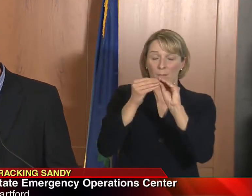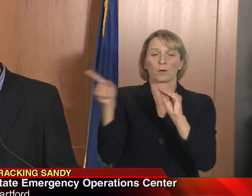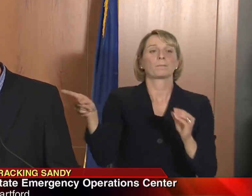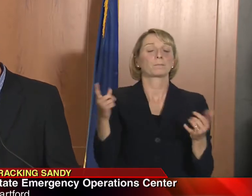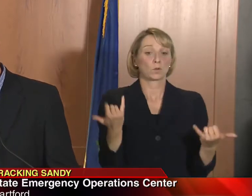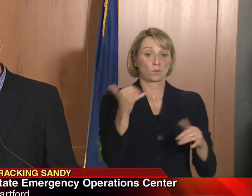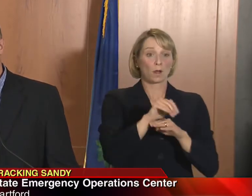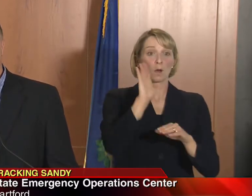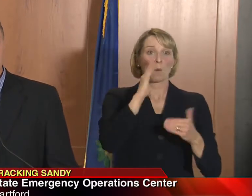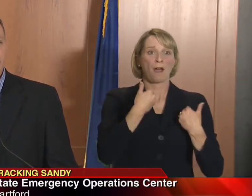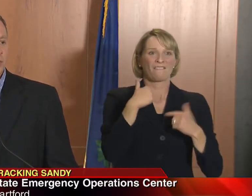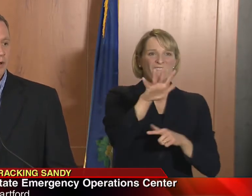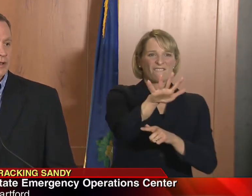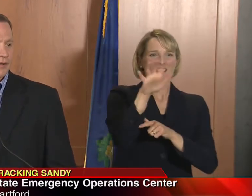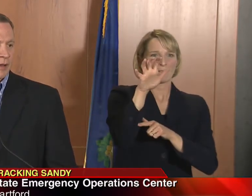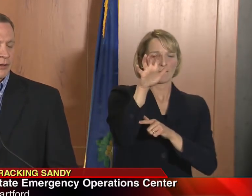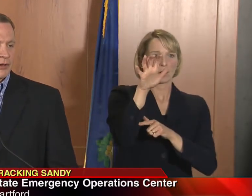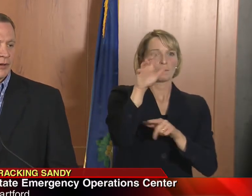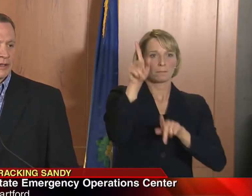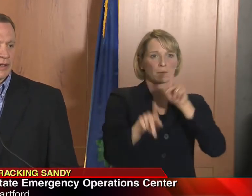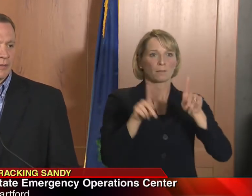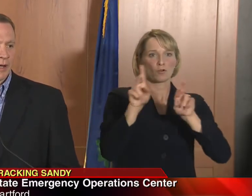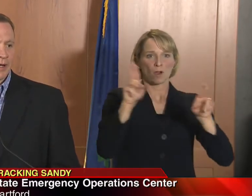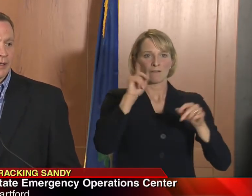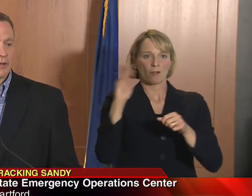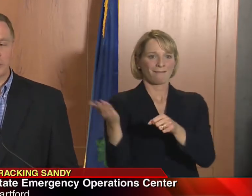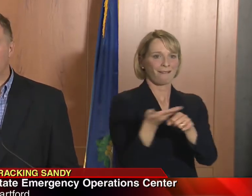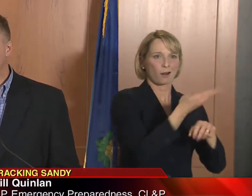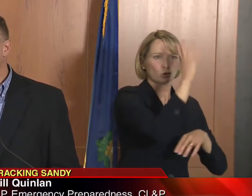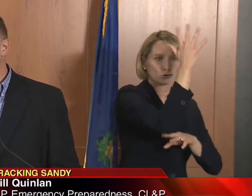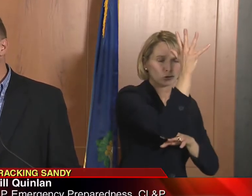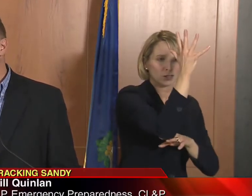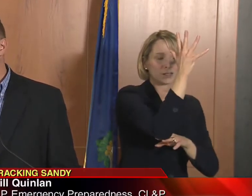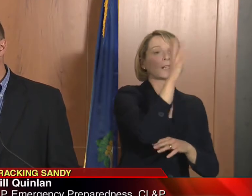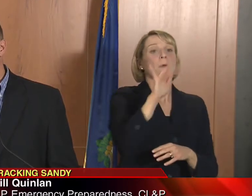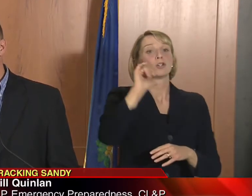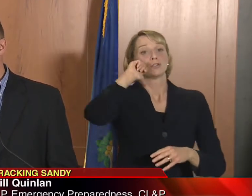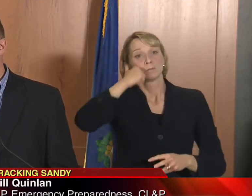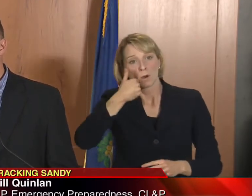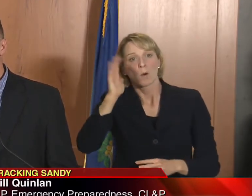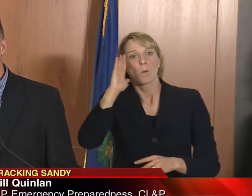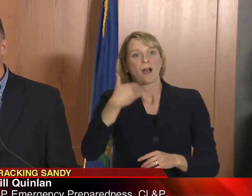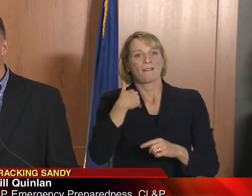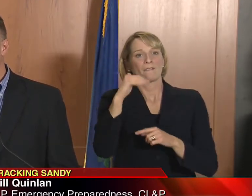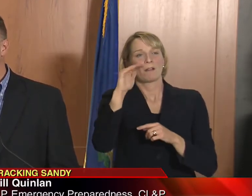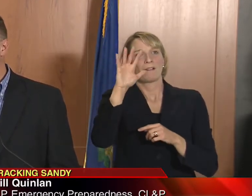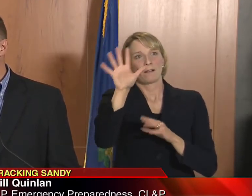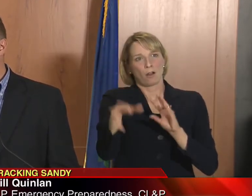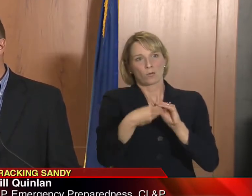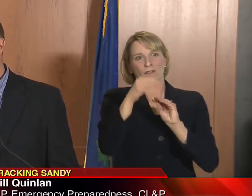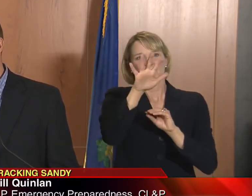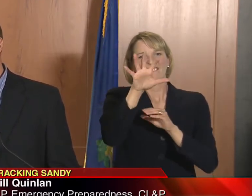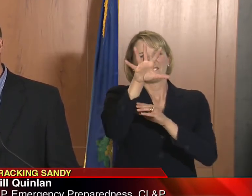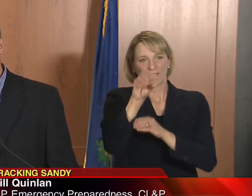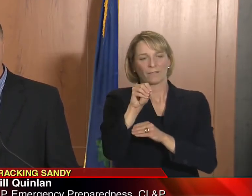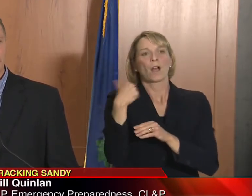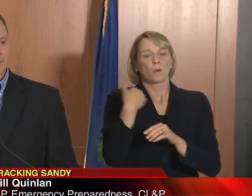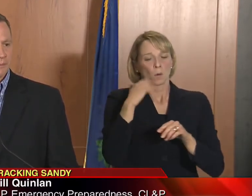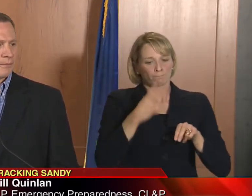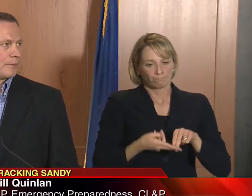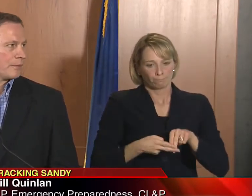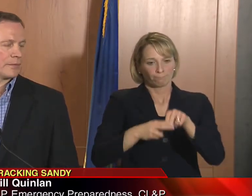500 tree workers available to us, and by tomorrow we expect to have 550. So that number will continue to increase